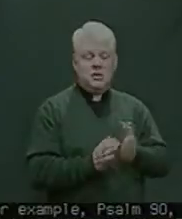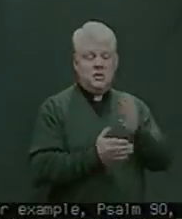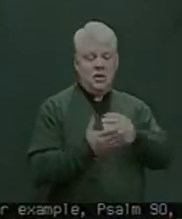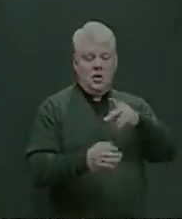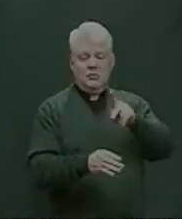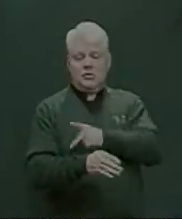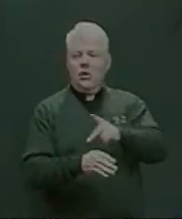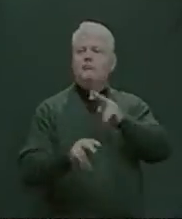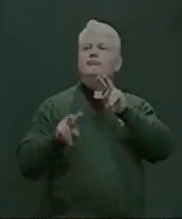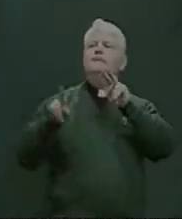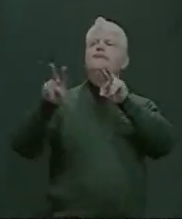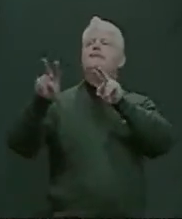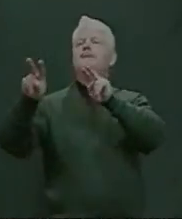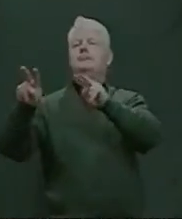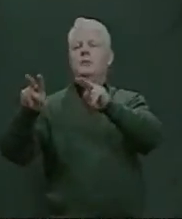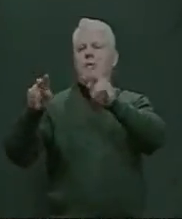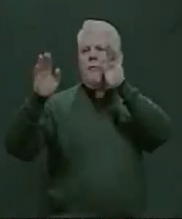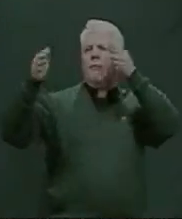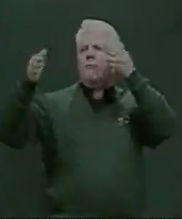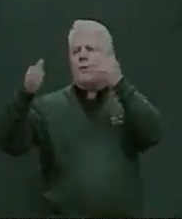14. Some psalms look forward